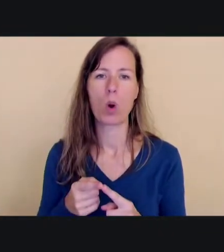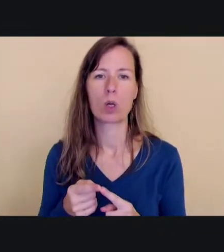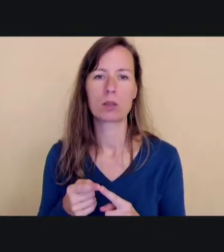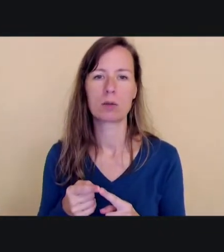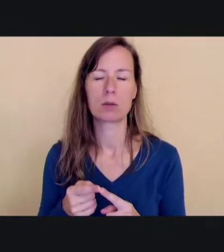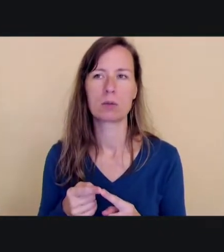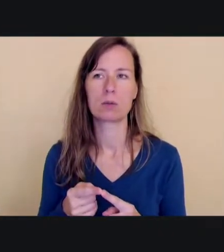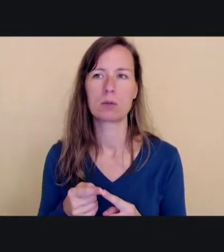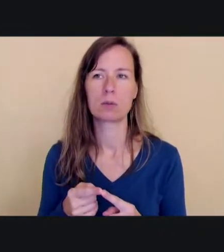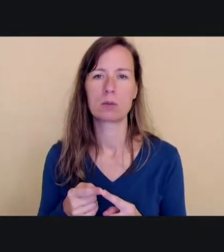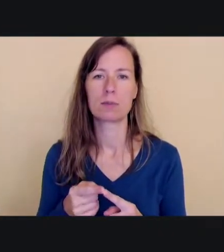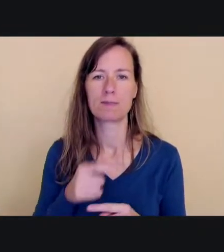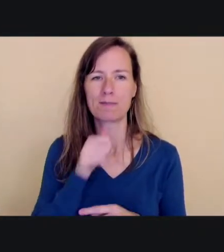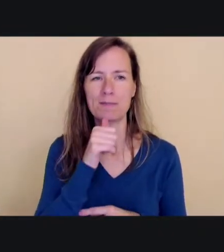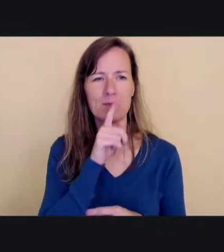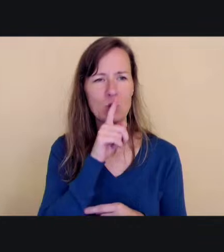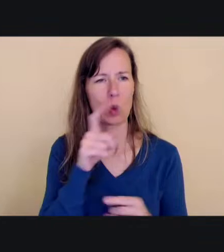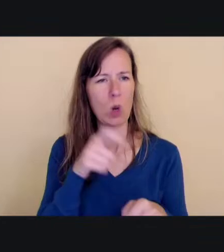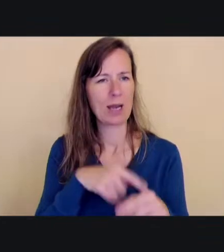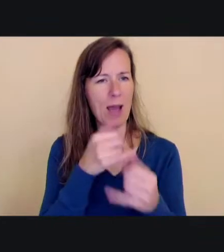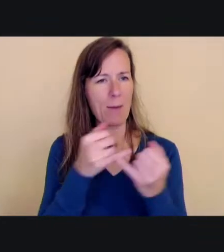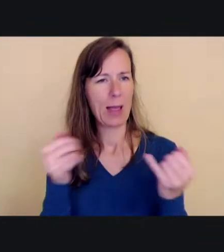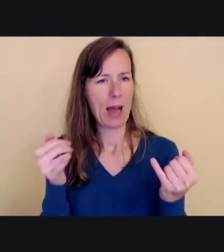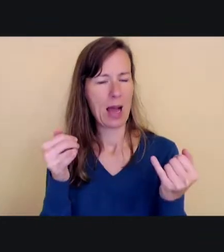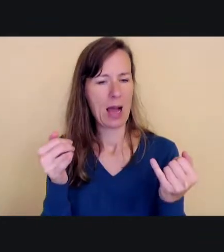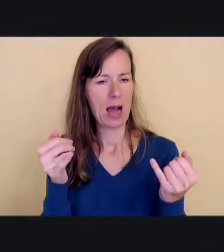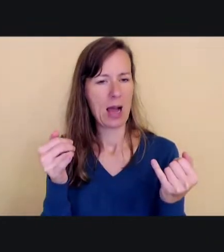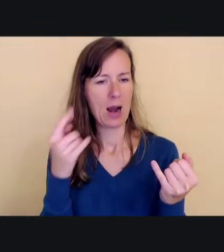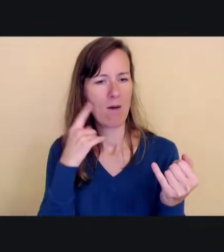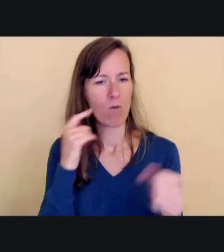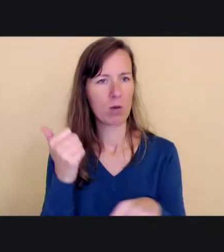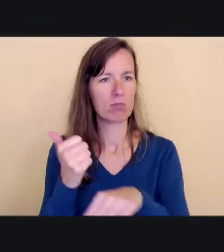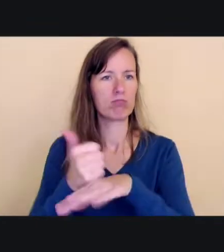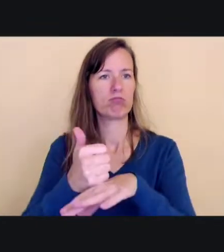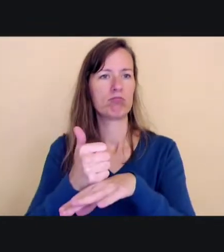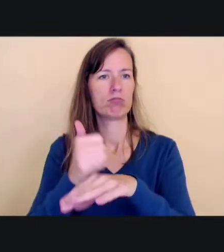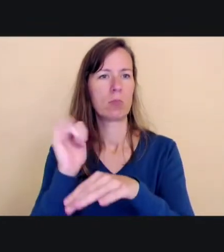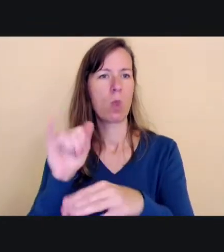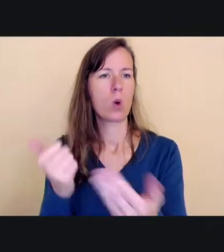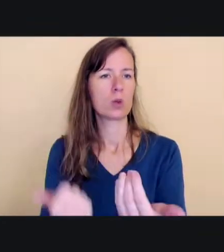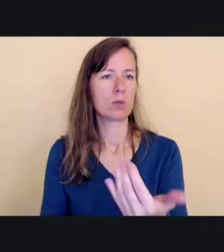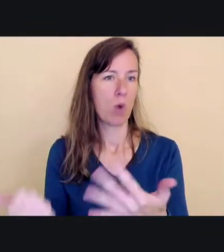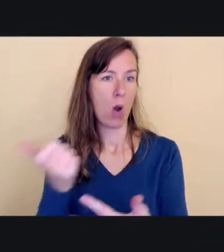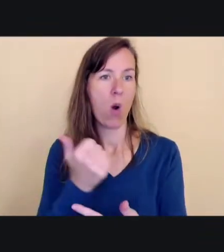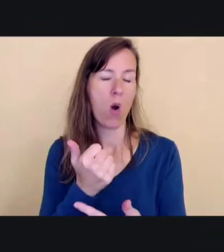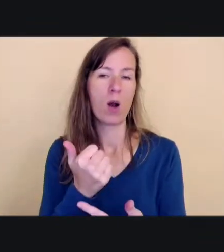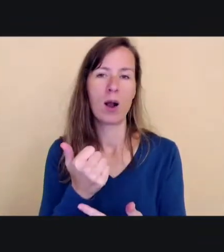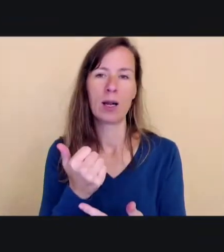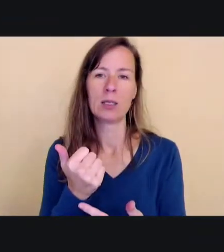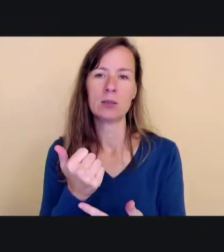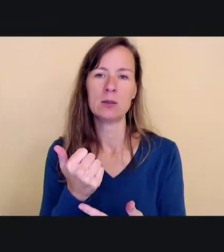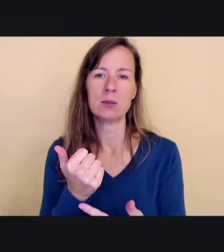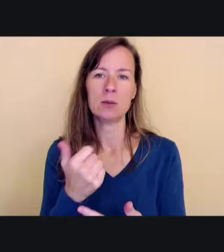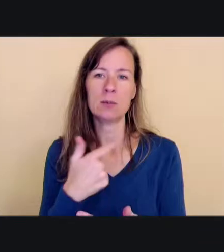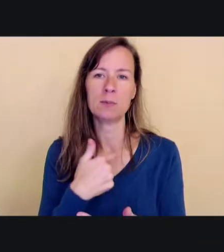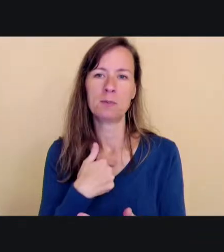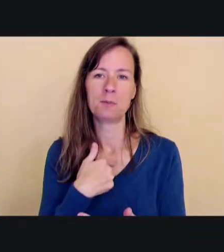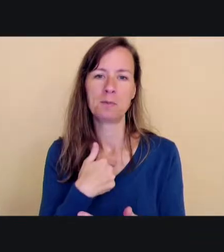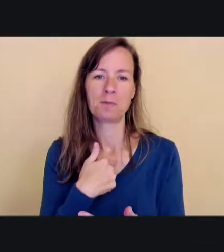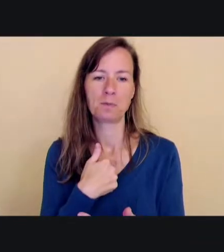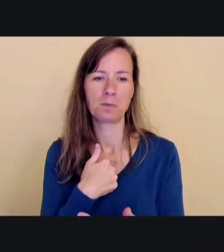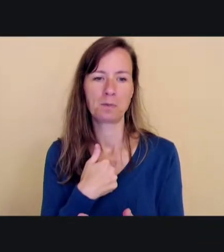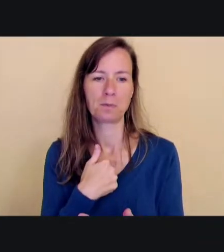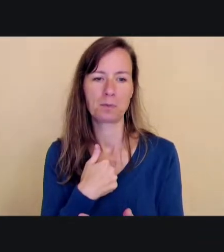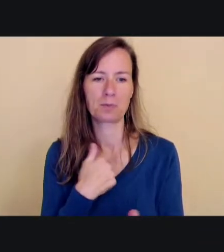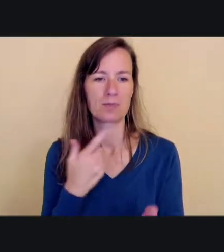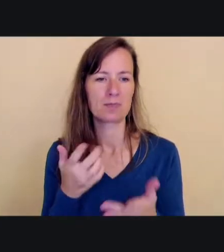timeline is for establishing said priorities, but I would be asking if they have some